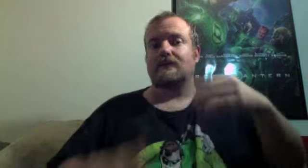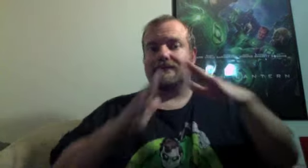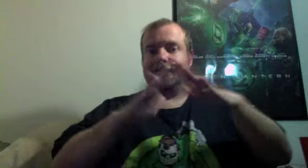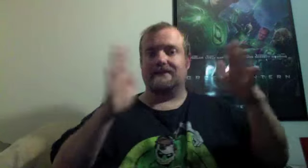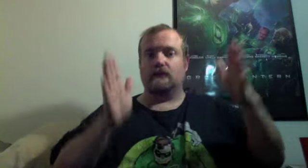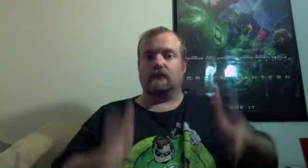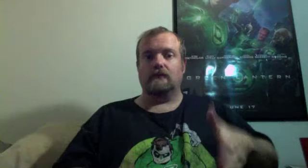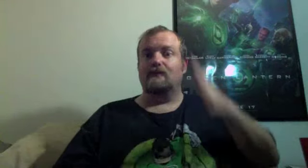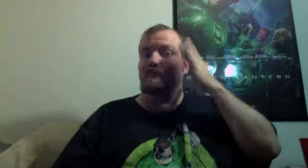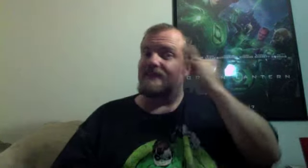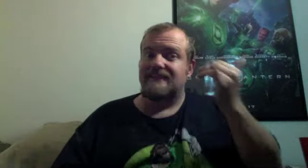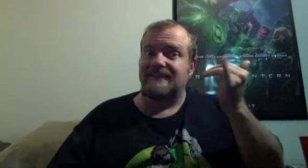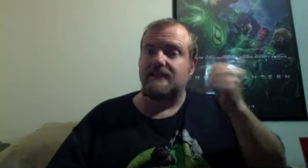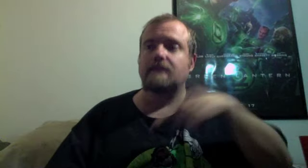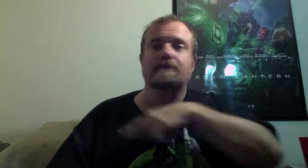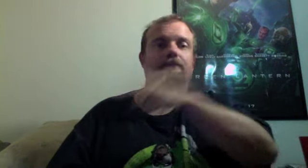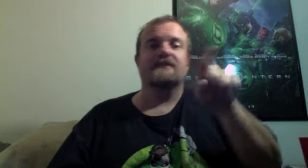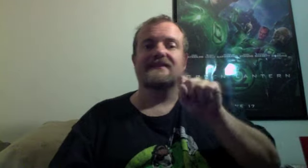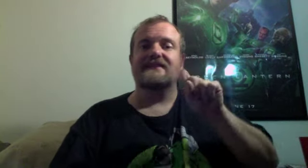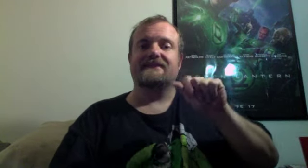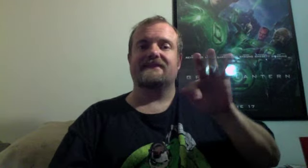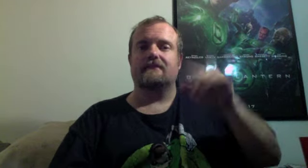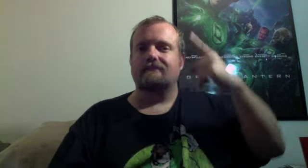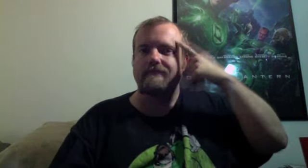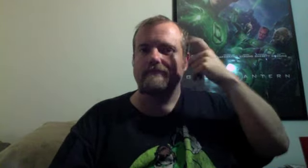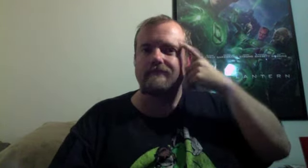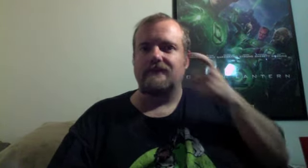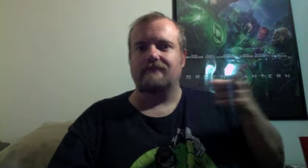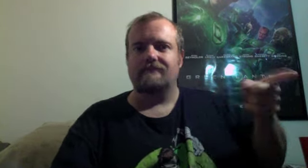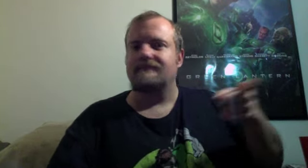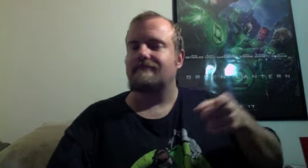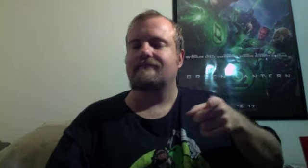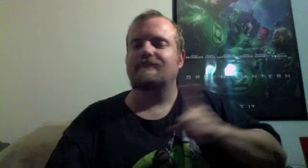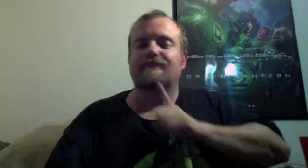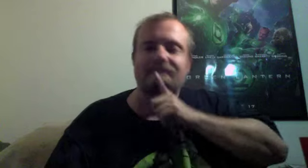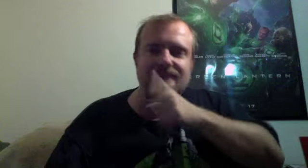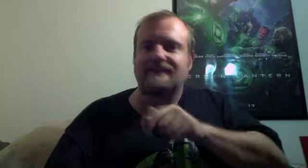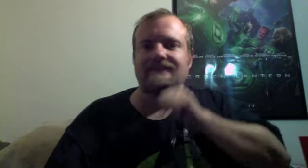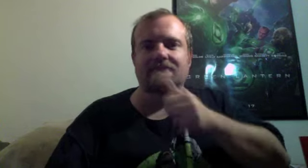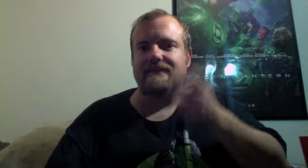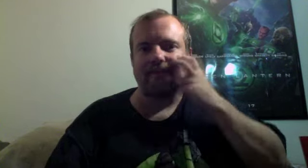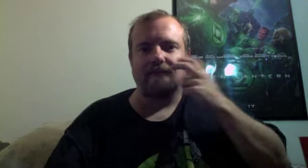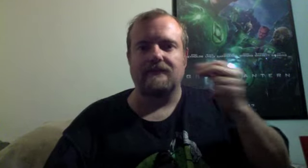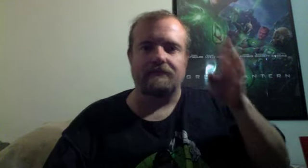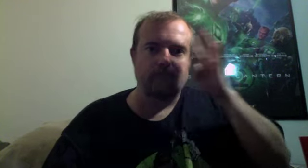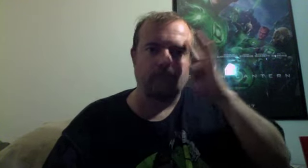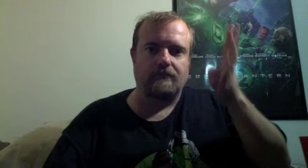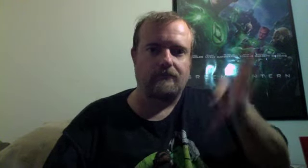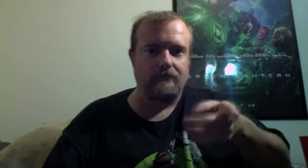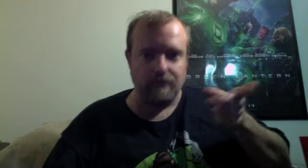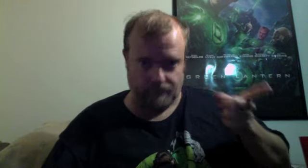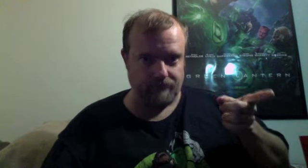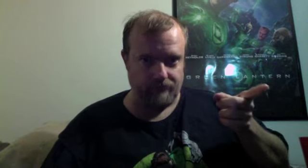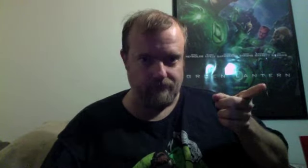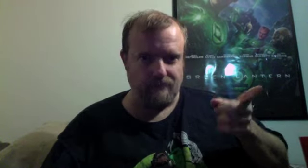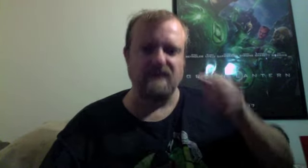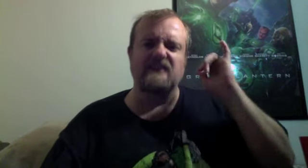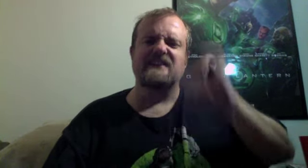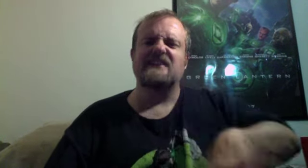pounds, the couch didn't sag or sink. Now get Furniture Fix for just $14.99. You get a second set as a bonus. Just pay